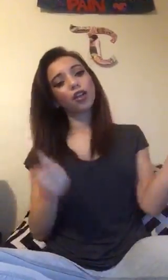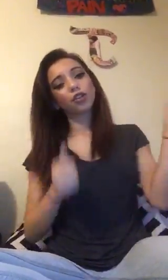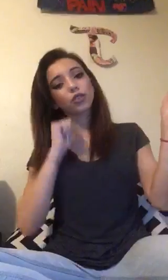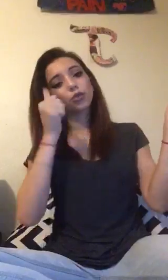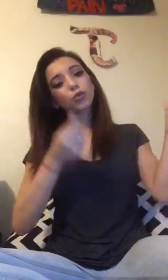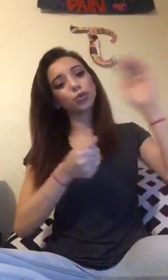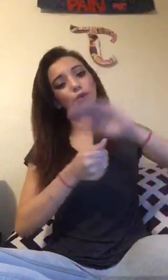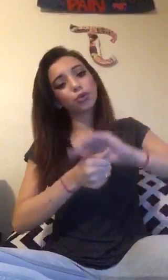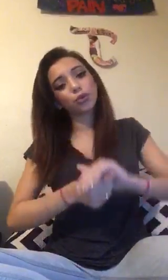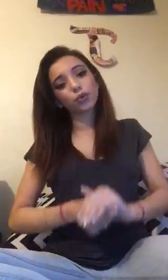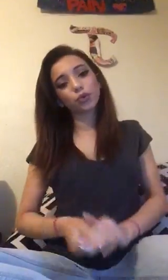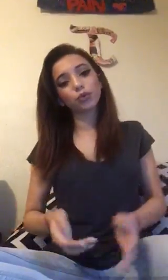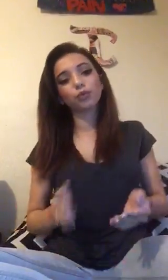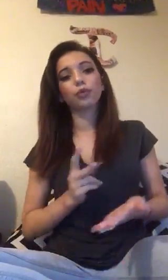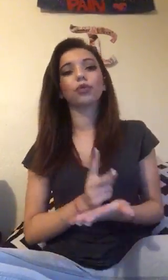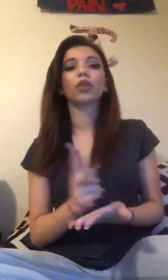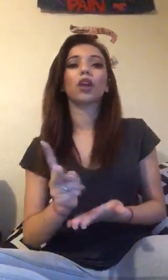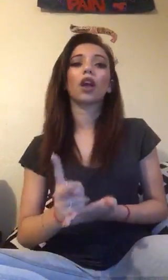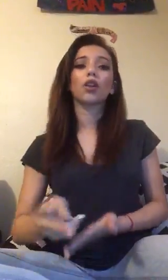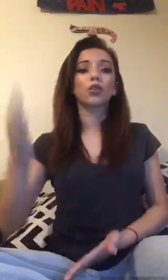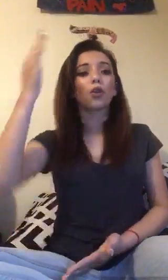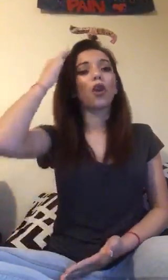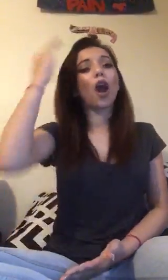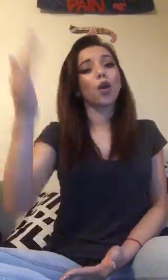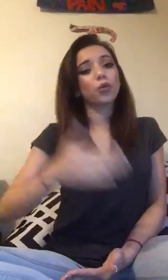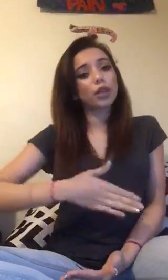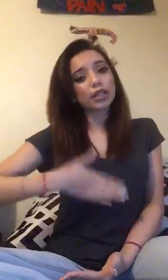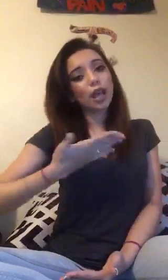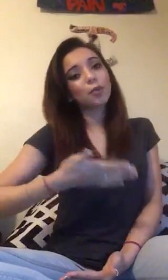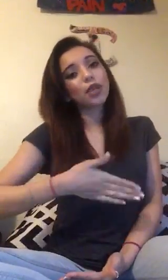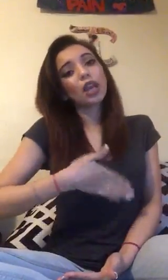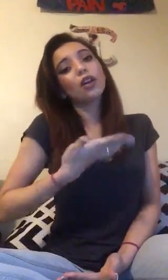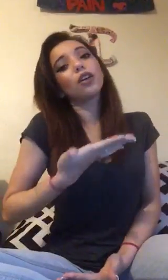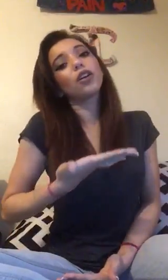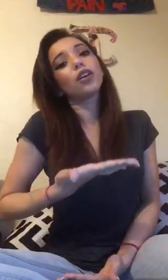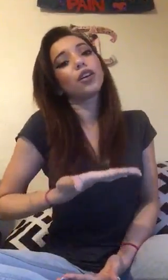the truth. I know I was happier.